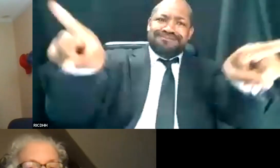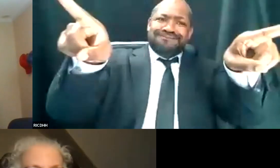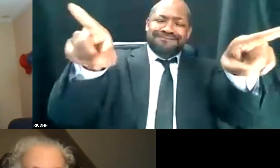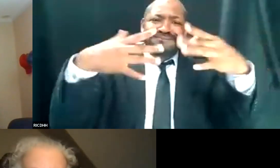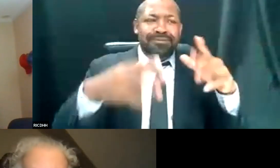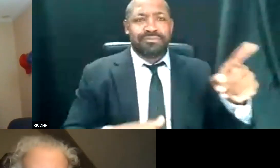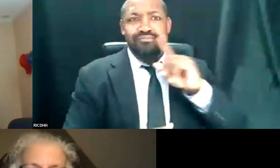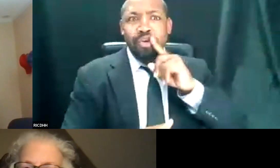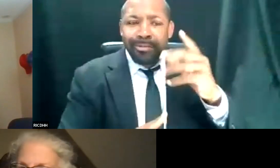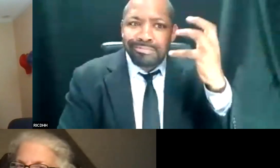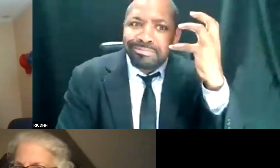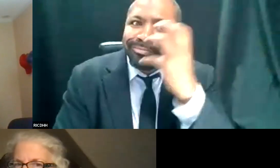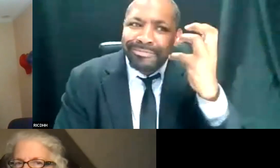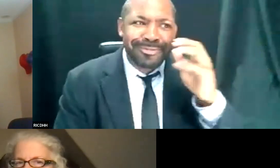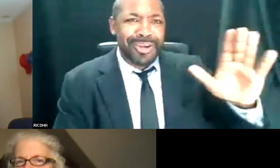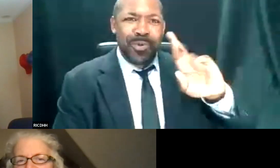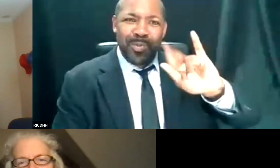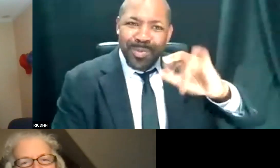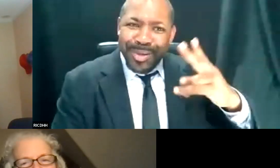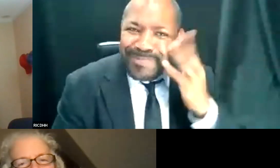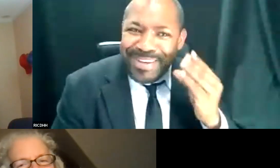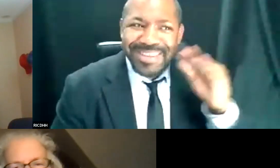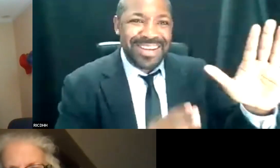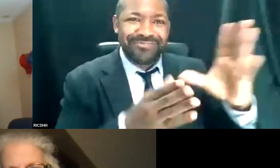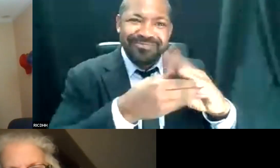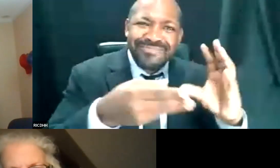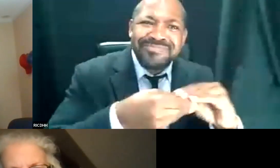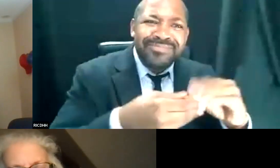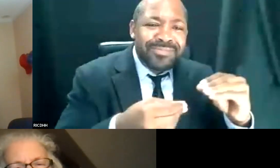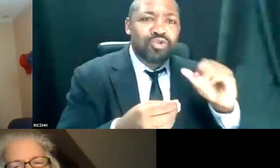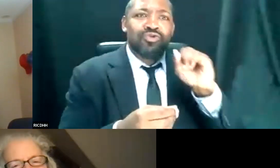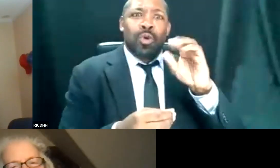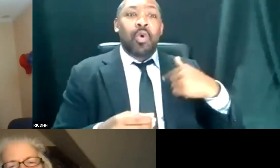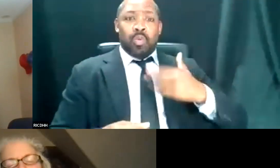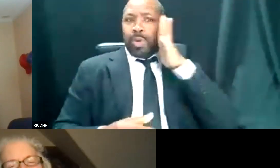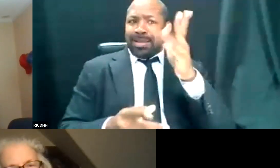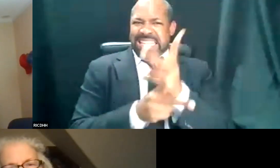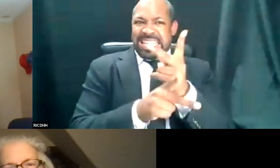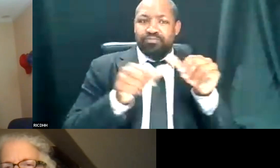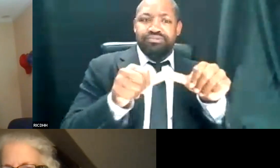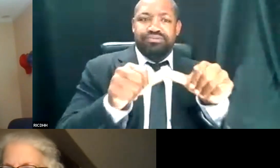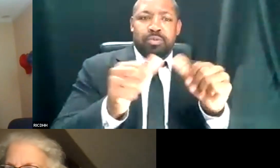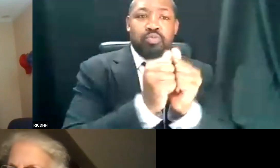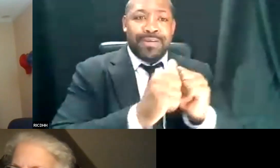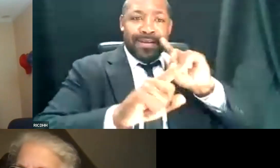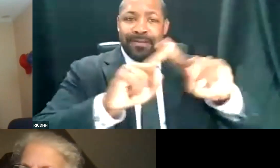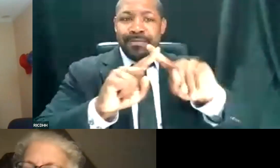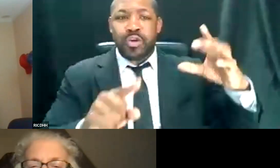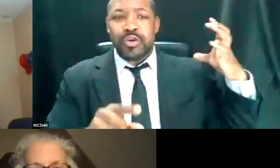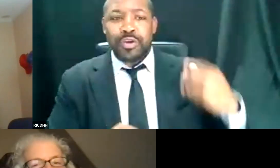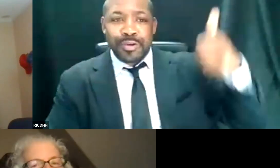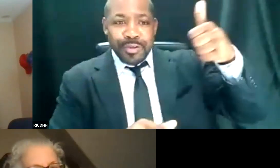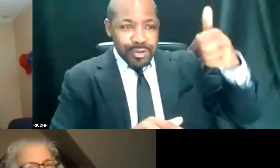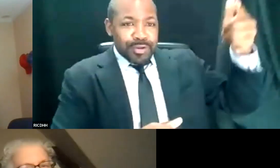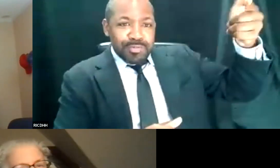Pam interviewed him, and that's already gone out. There's a vlog. It's wonderful. He's got such rich level of experience.